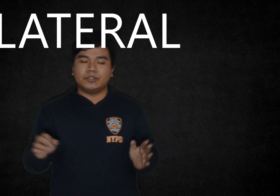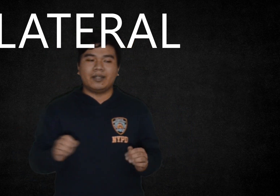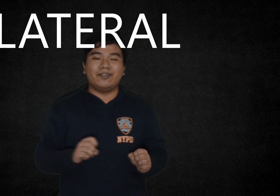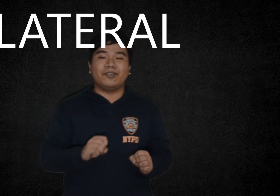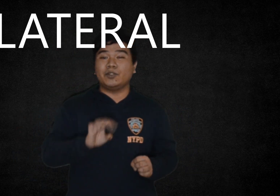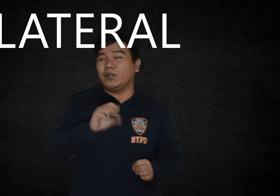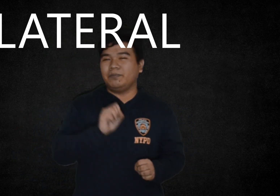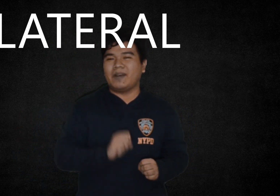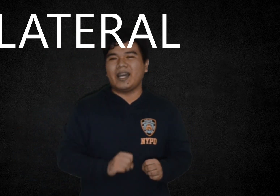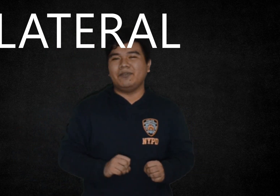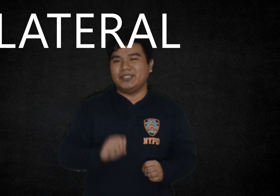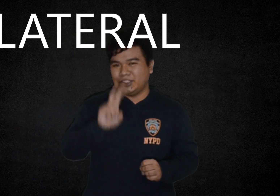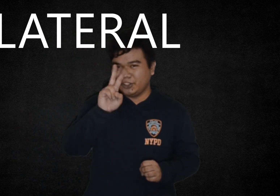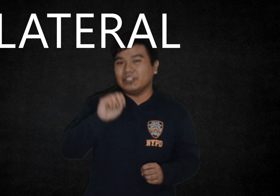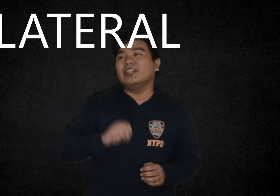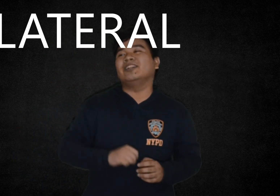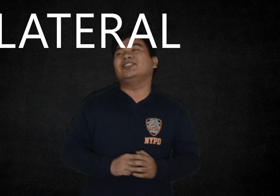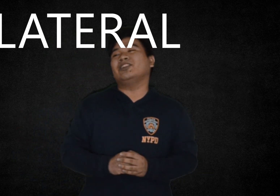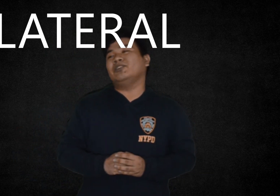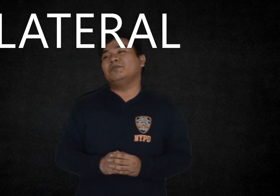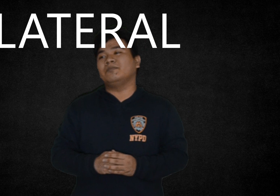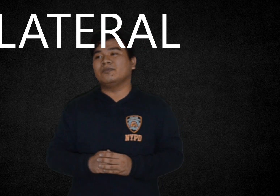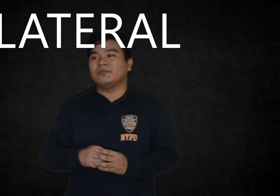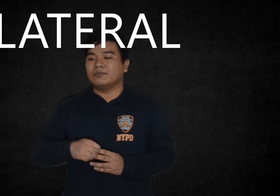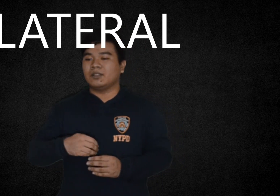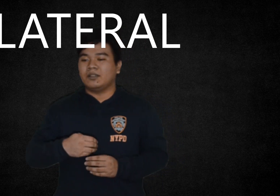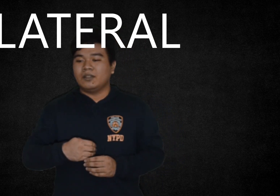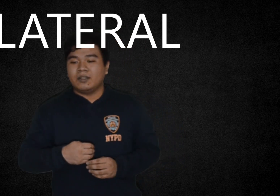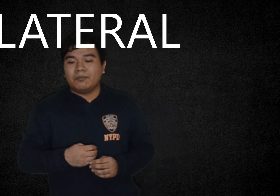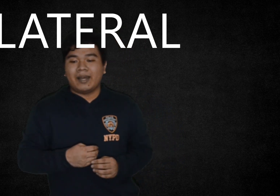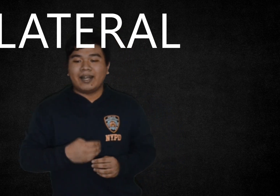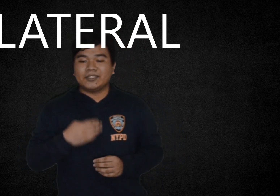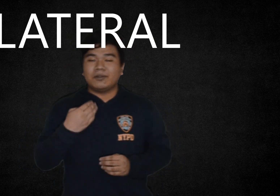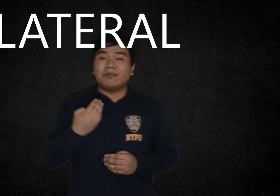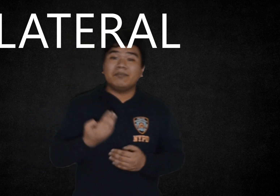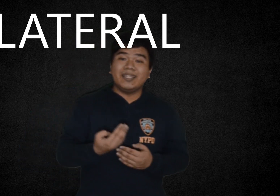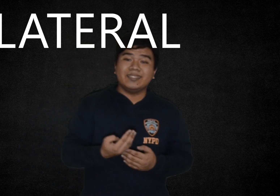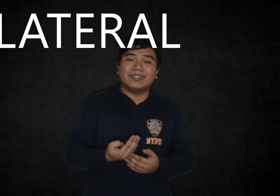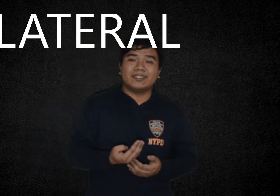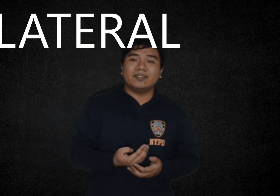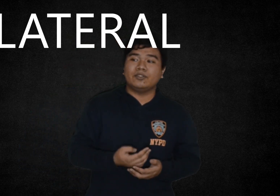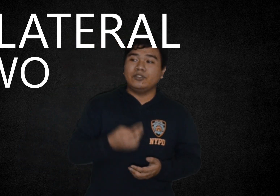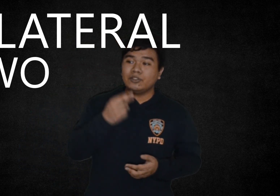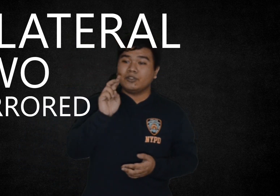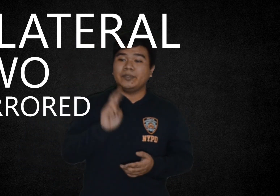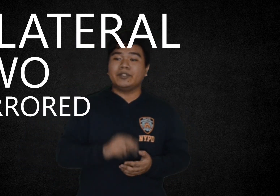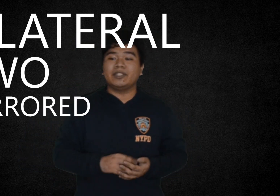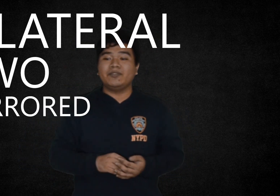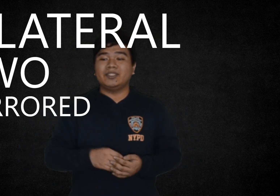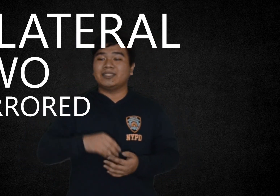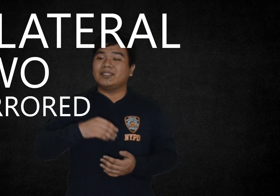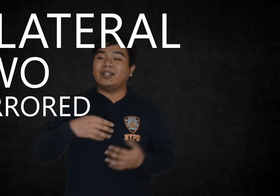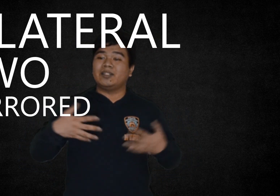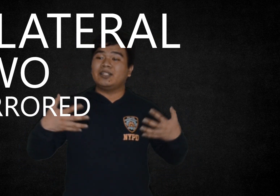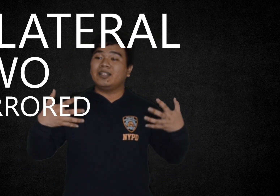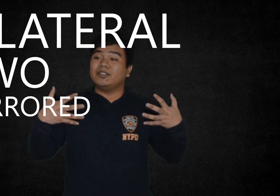bilateral from the word bi means two. So, bilateral means two mirrored images that